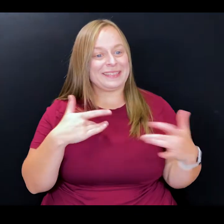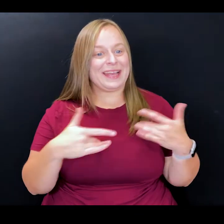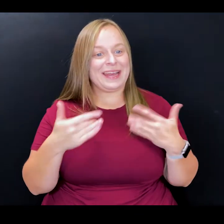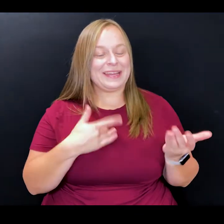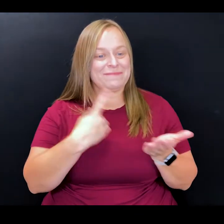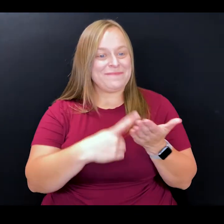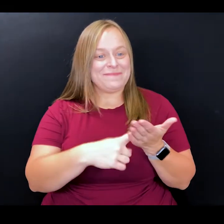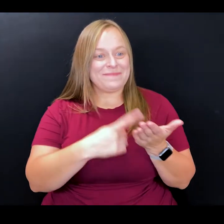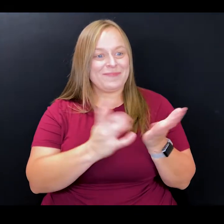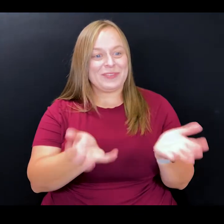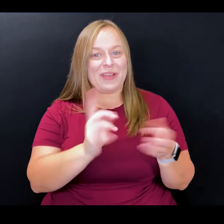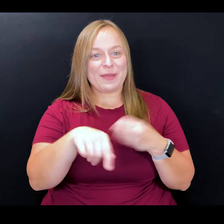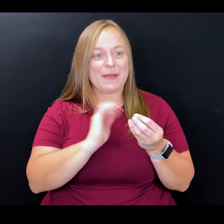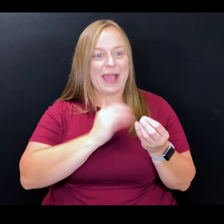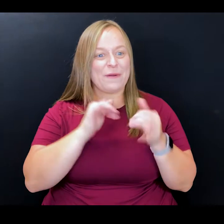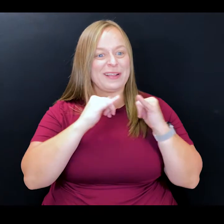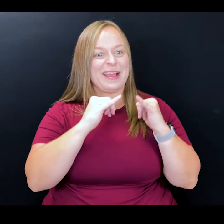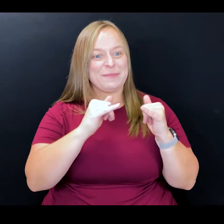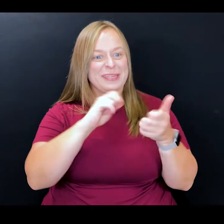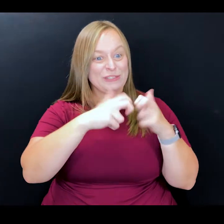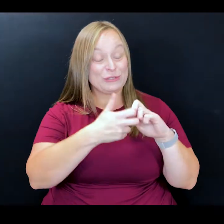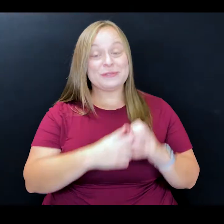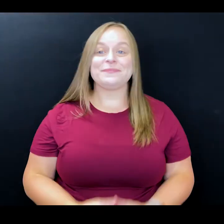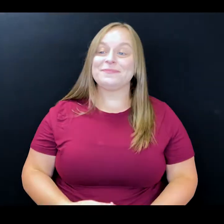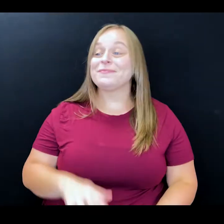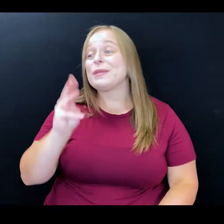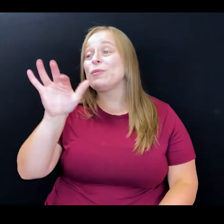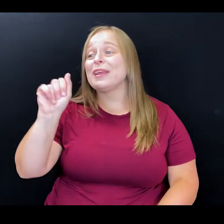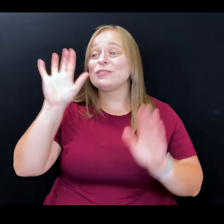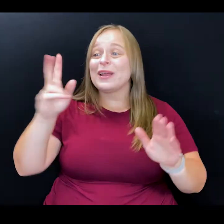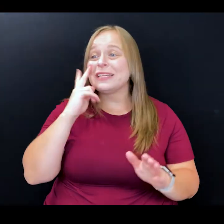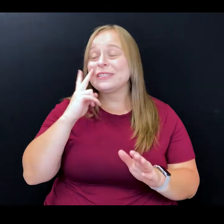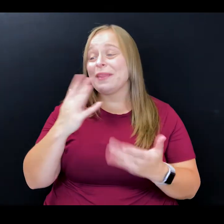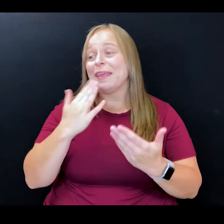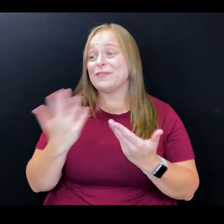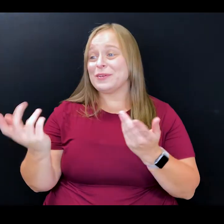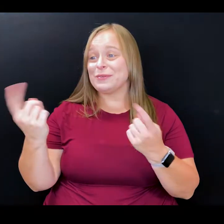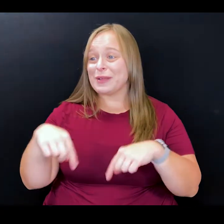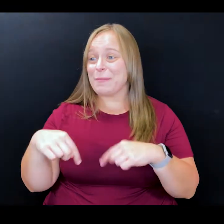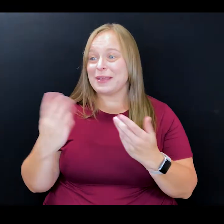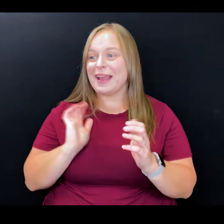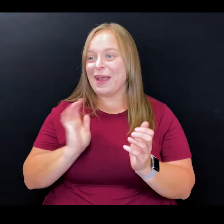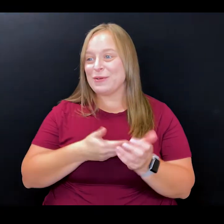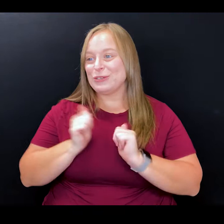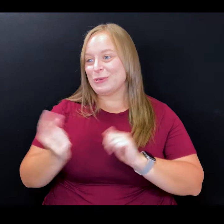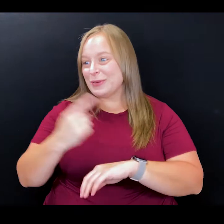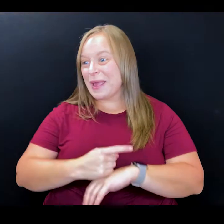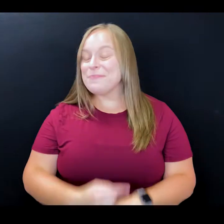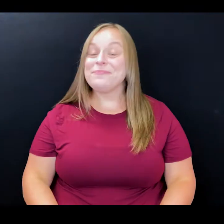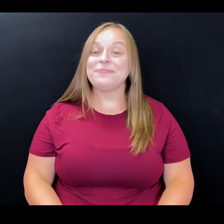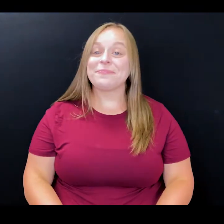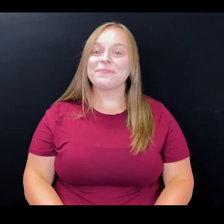very excited to talk about our common issues. María, it's great to see you, and thanks for coming on our show